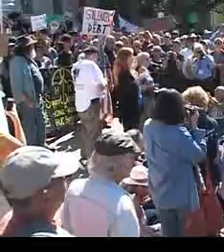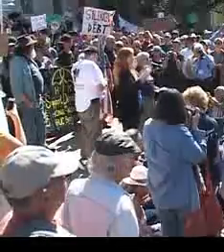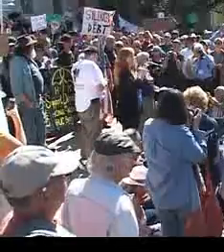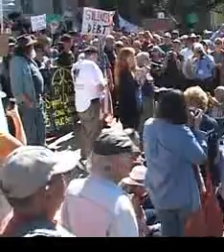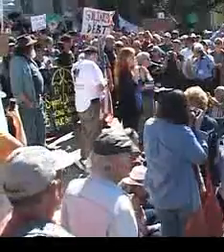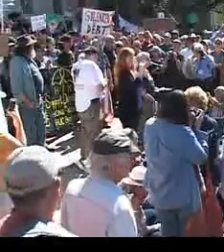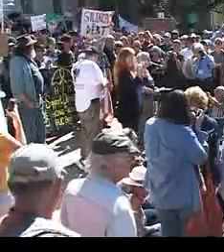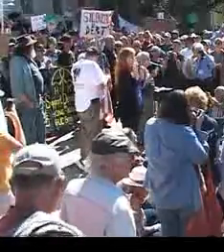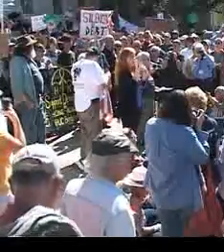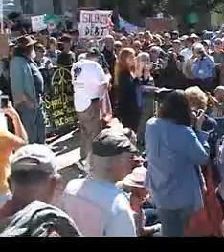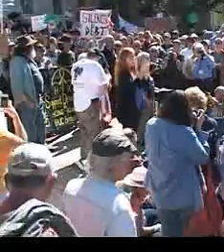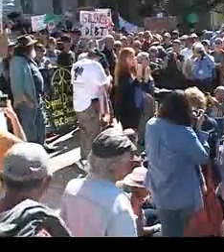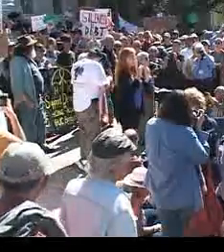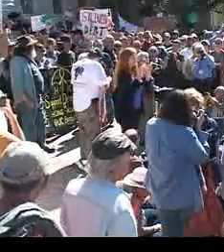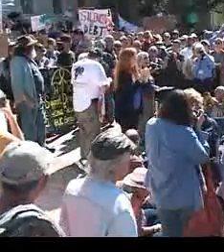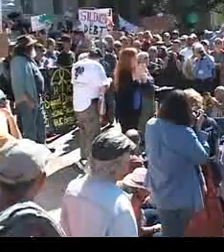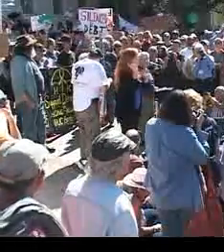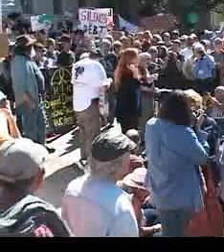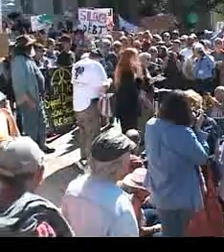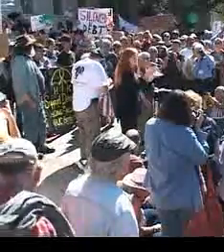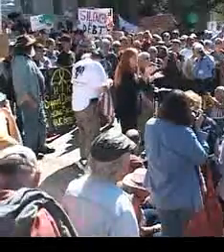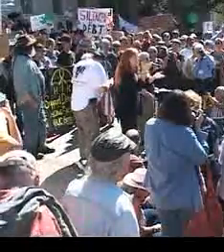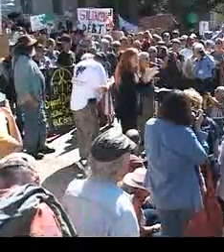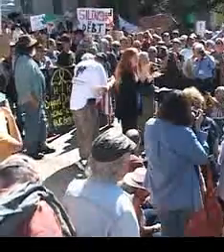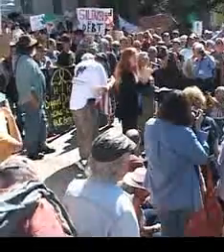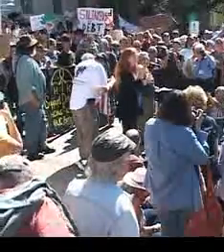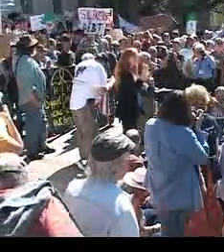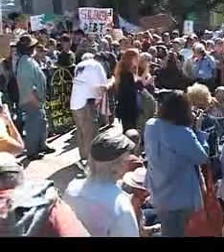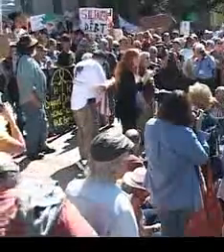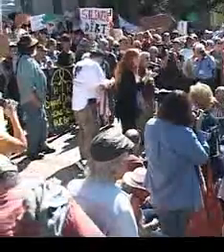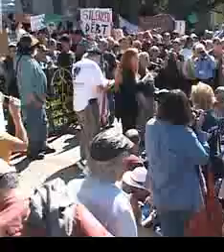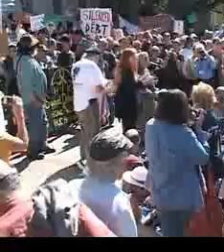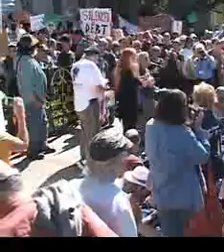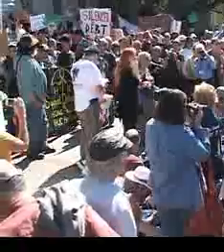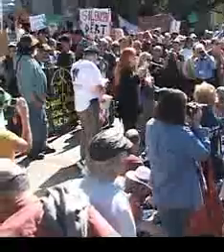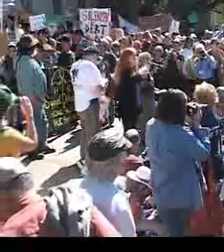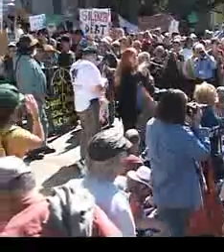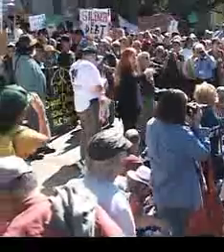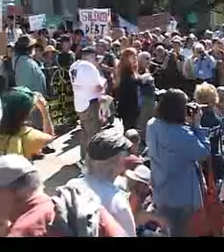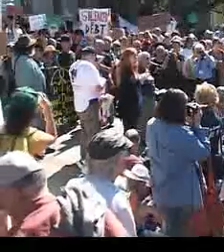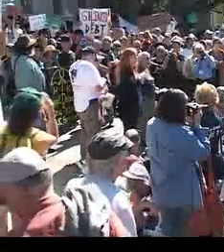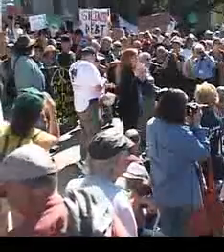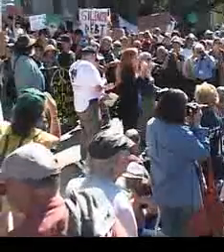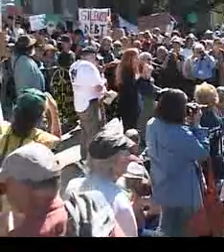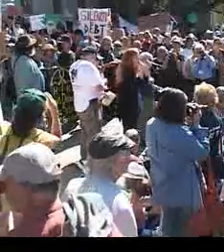priority. If we don't do that, we won't have a planet in which to argue about the